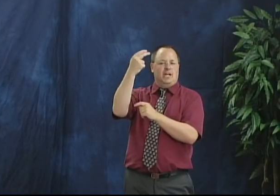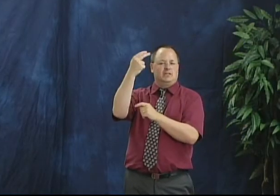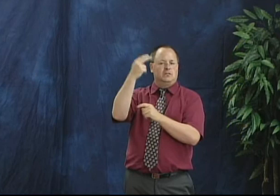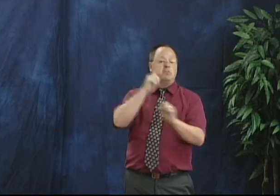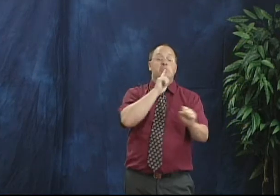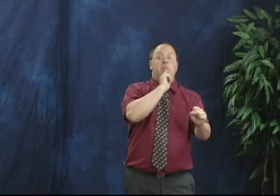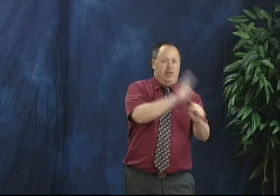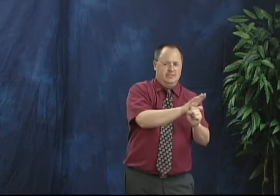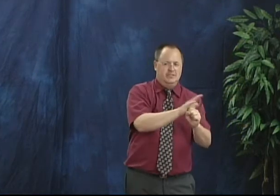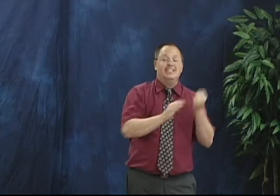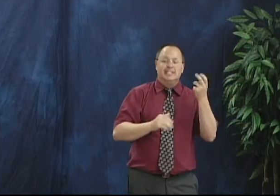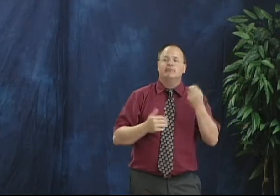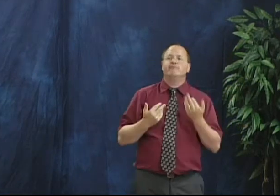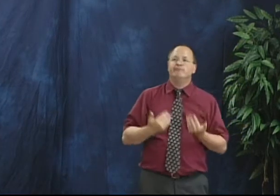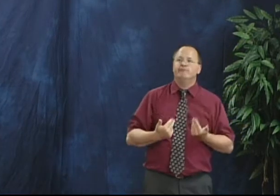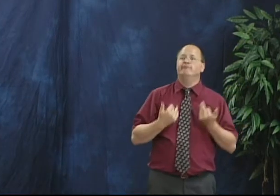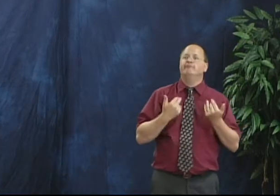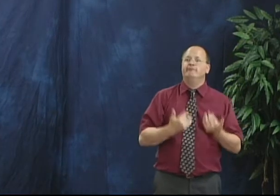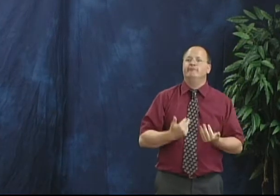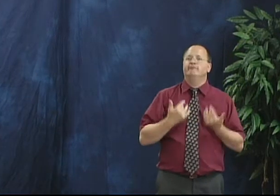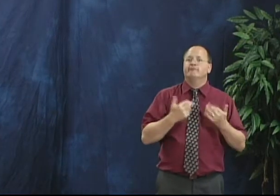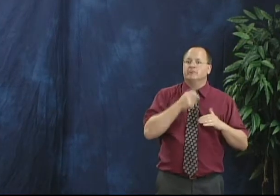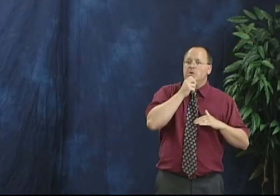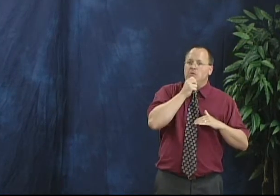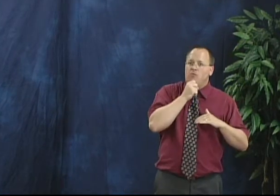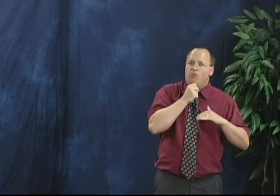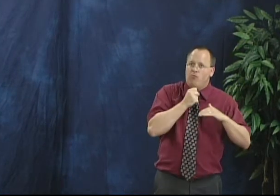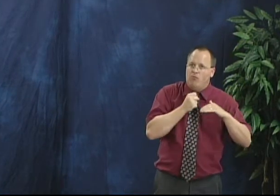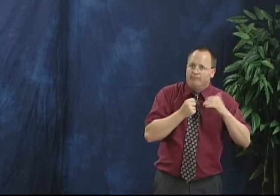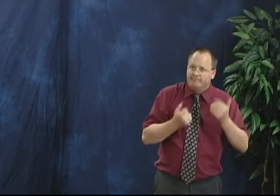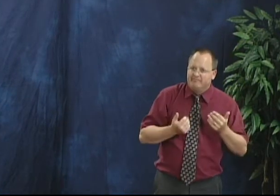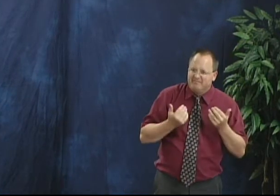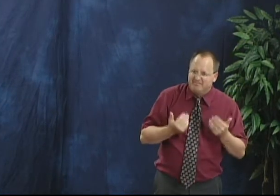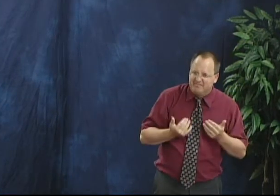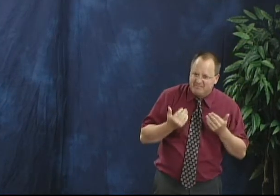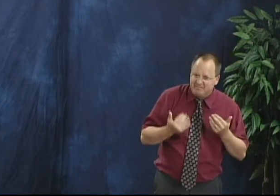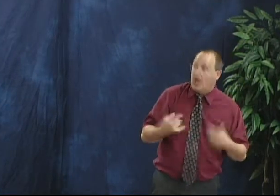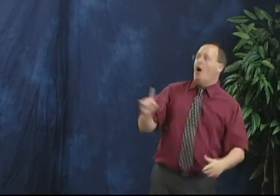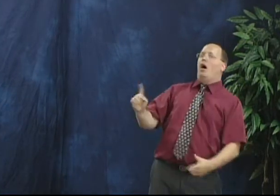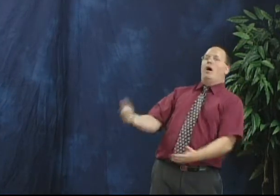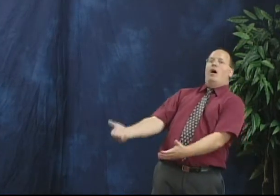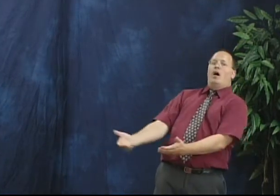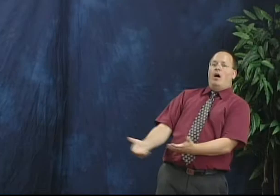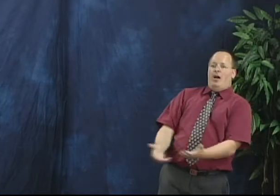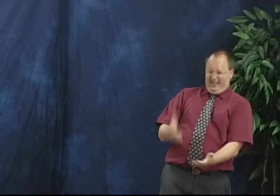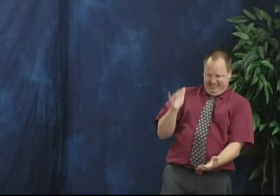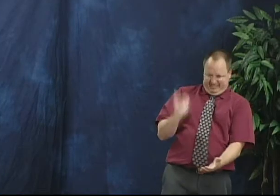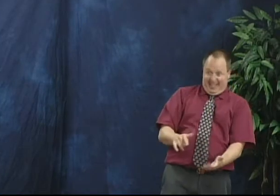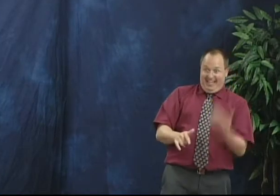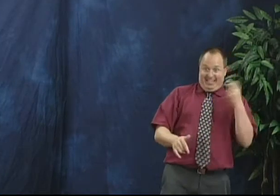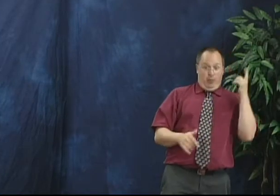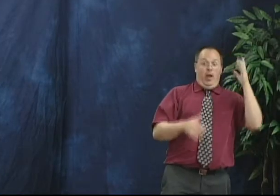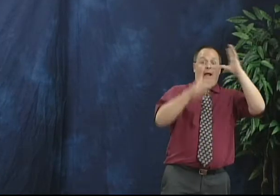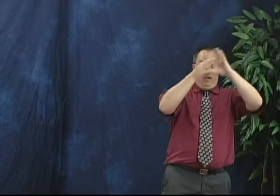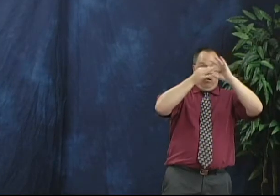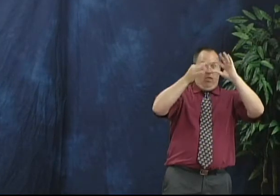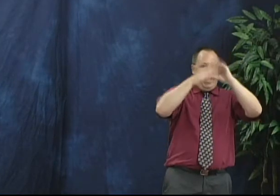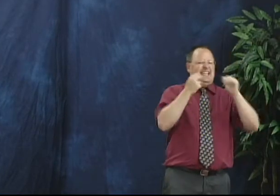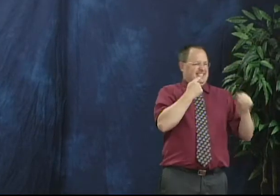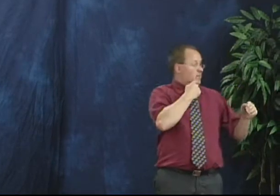see the Messiah. And Simeon had been waiting. When Mary and Joseph brought